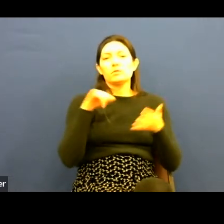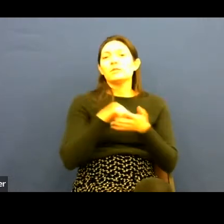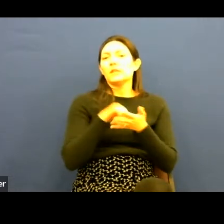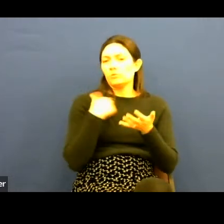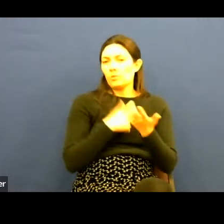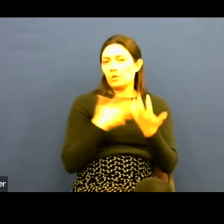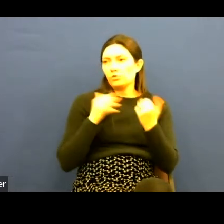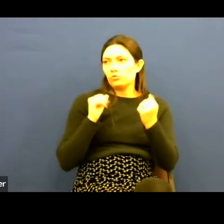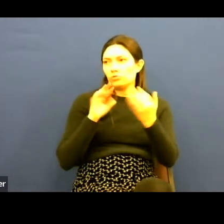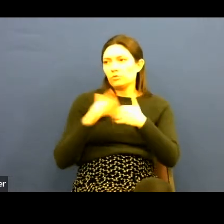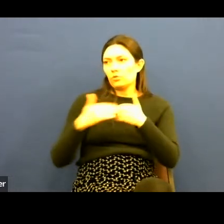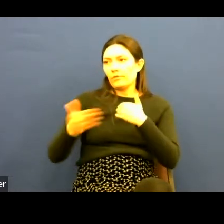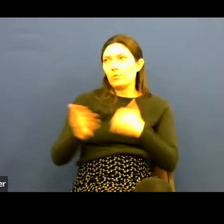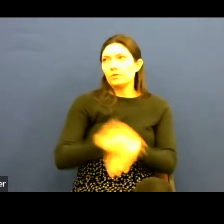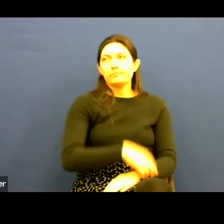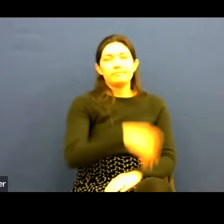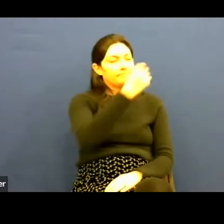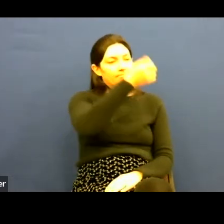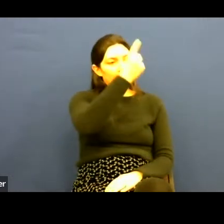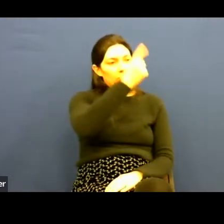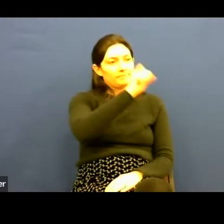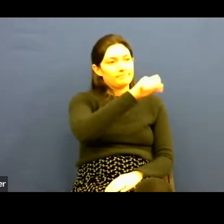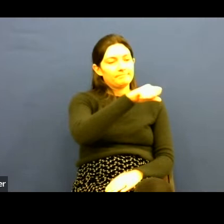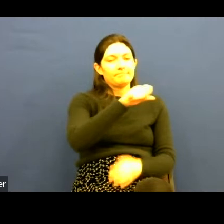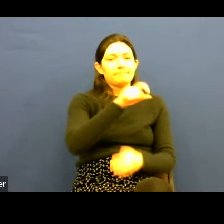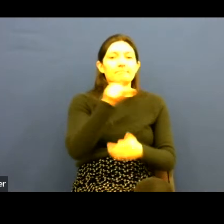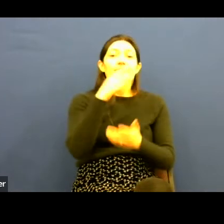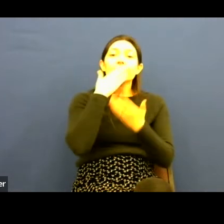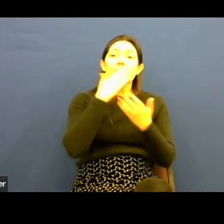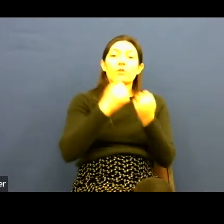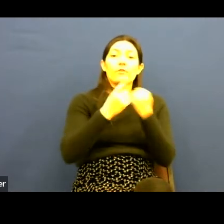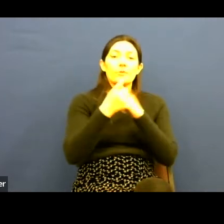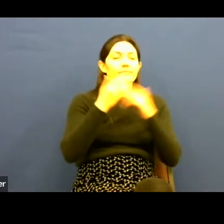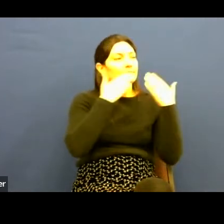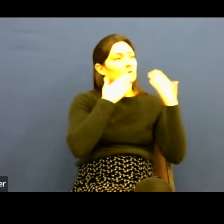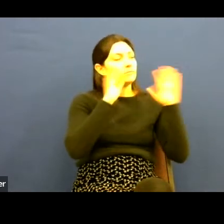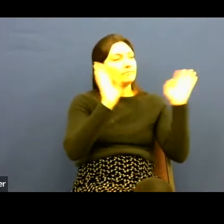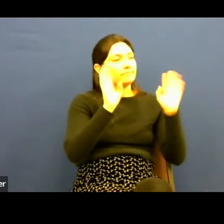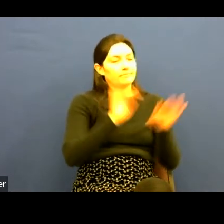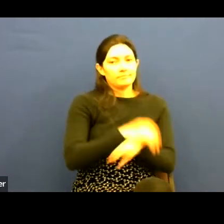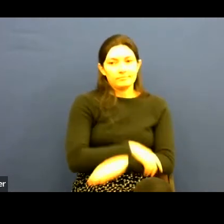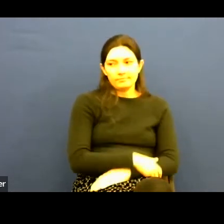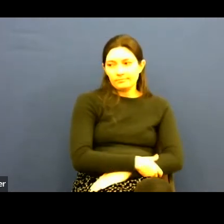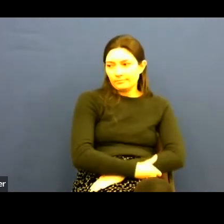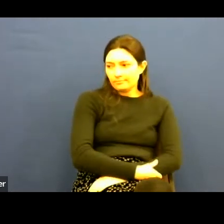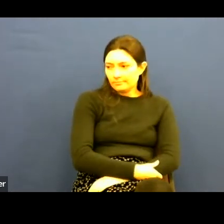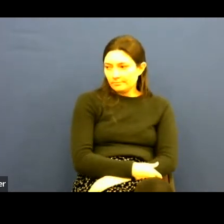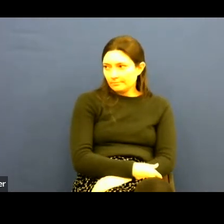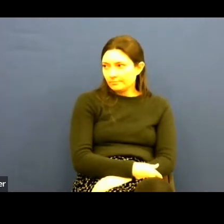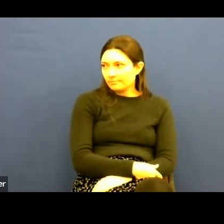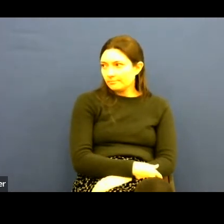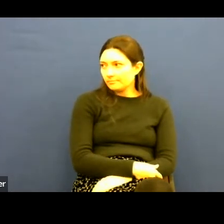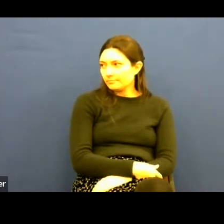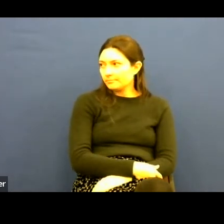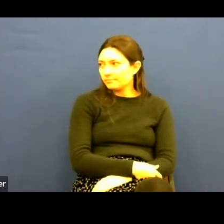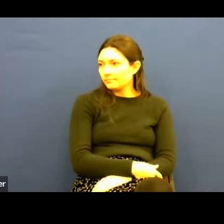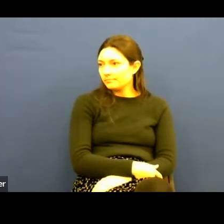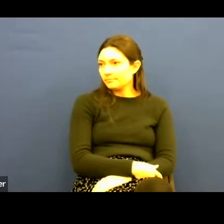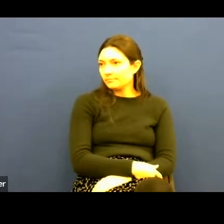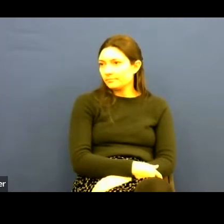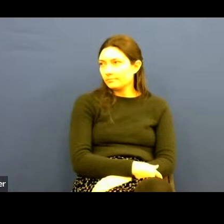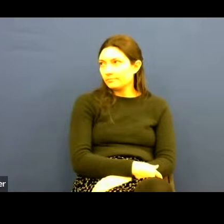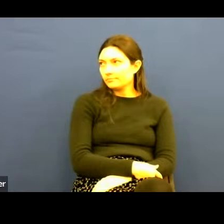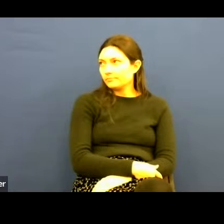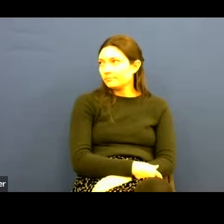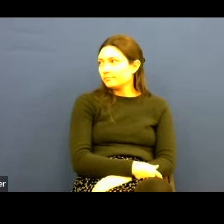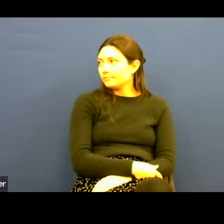going forward. So Fully understand. Thank you Okay. very much, everybody. thank you. Thank you. Good evening. Steve, hang on 2 seconds. I